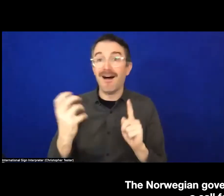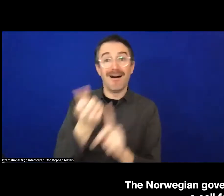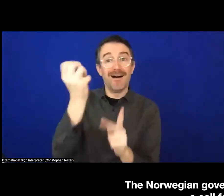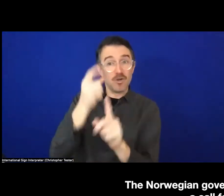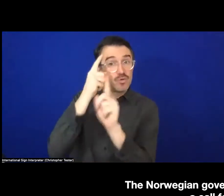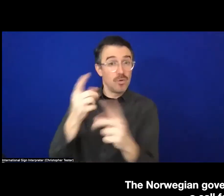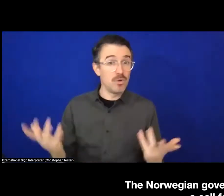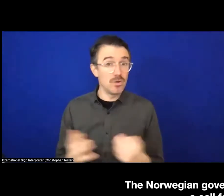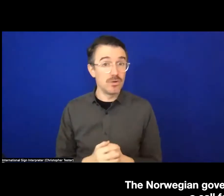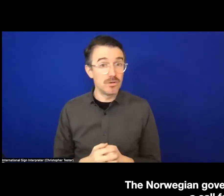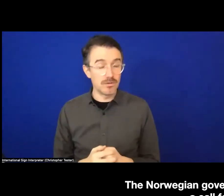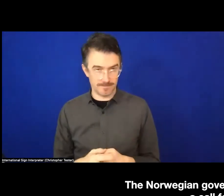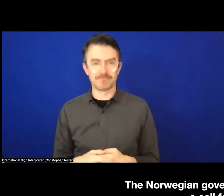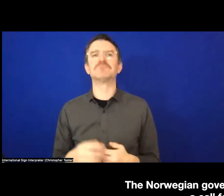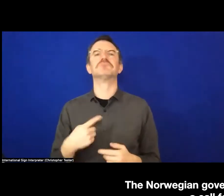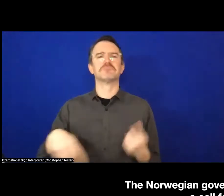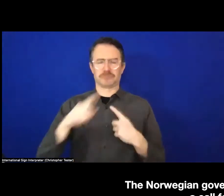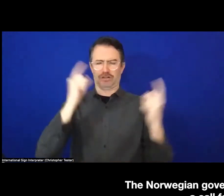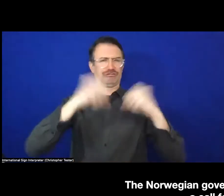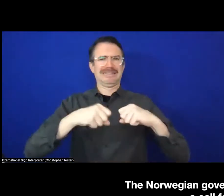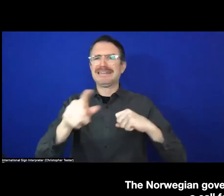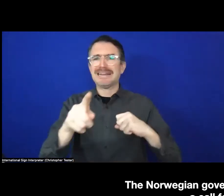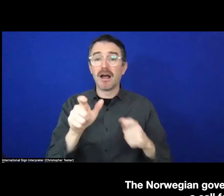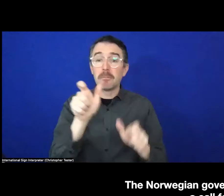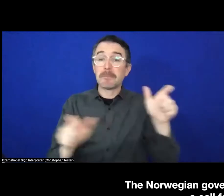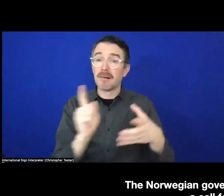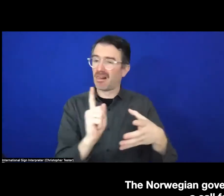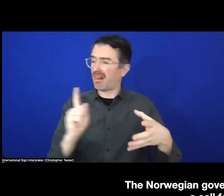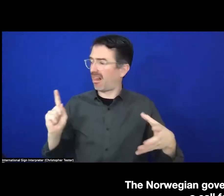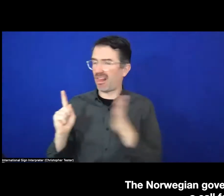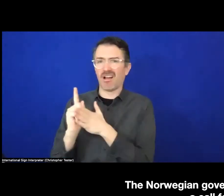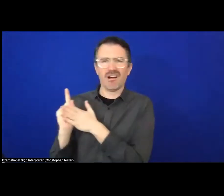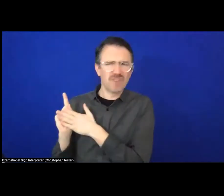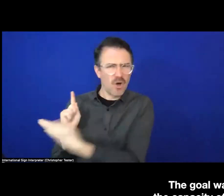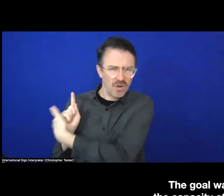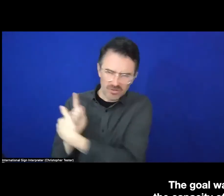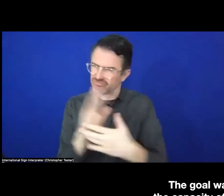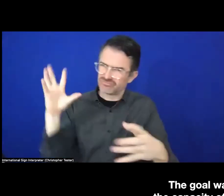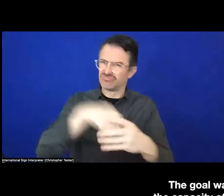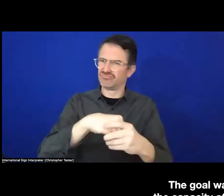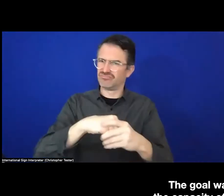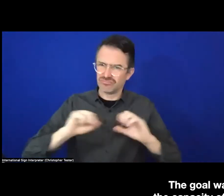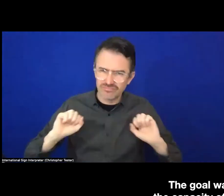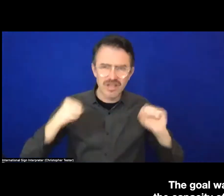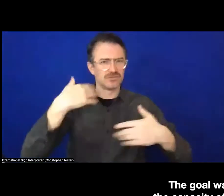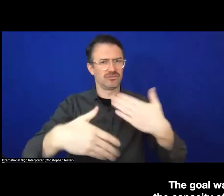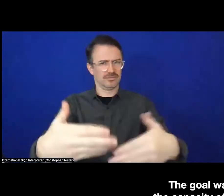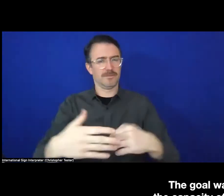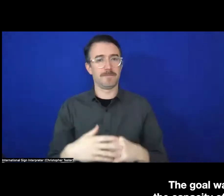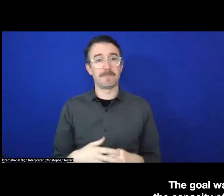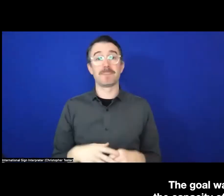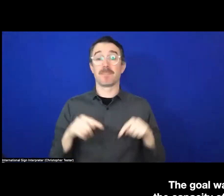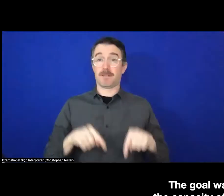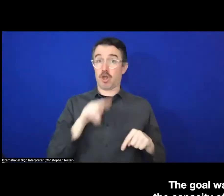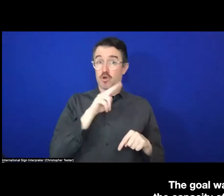their rights, the Norwegian government launched in 2019 a call for proposal. The goal was to strengthen the